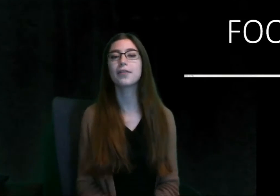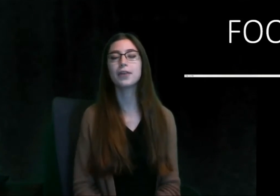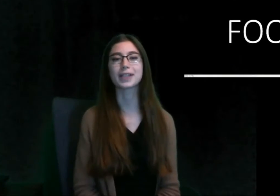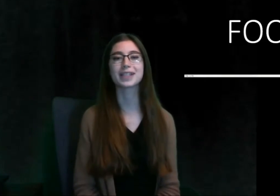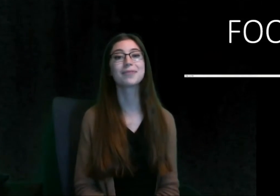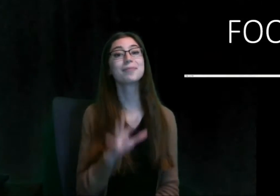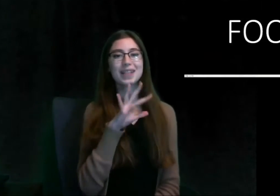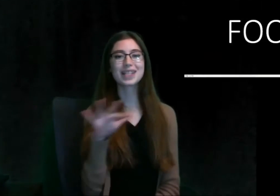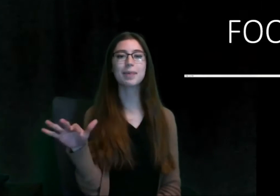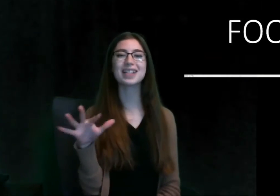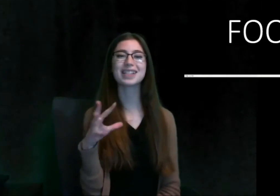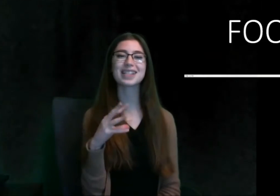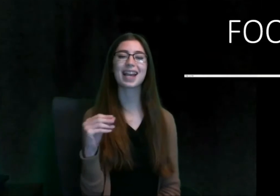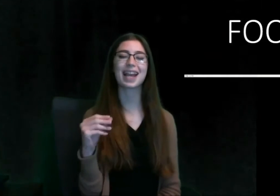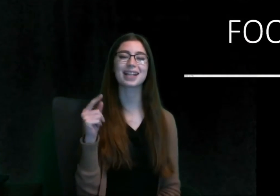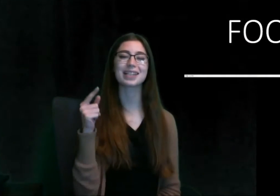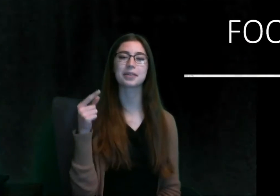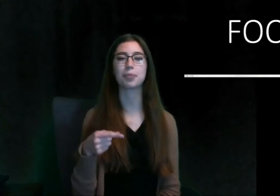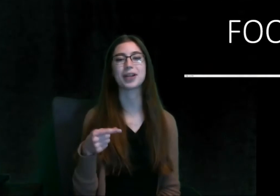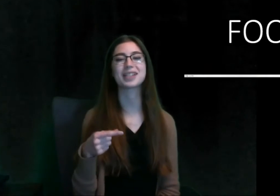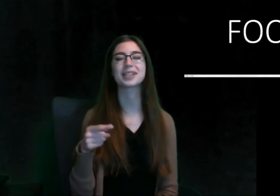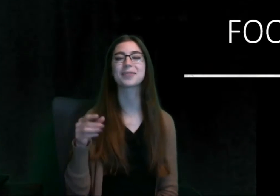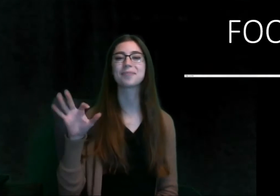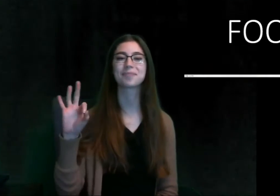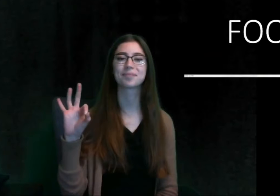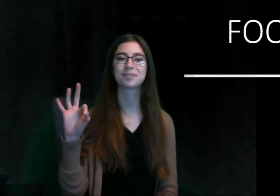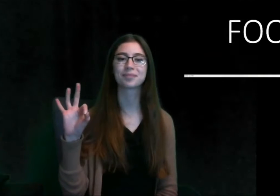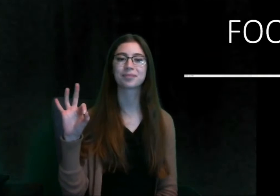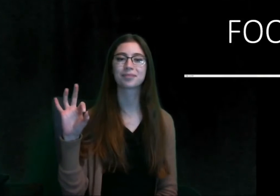Foot. Spell it and point.